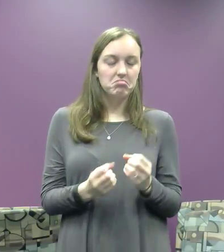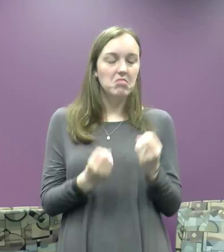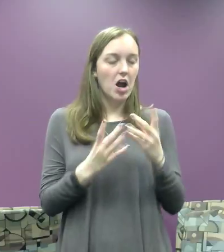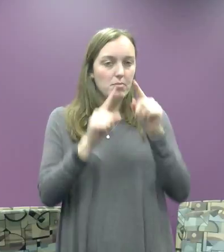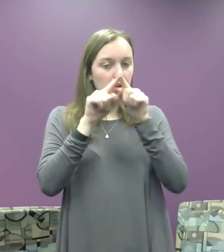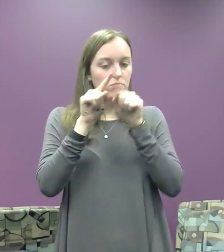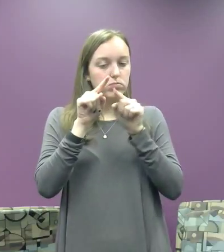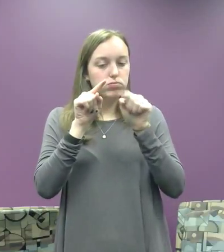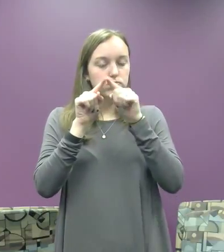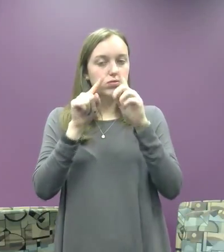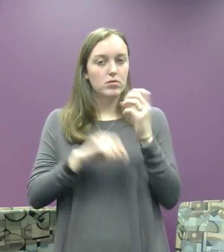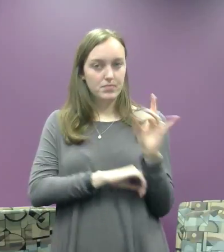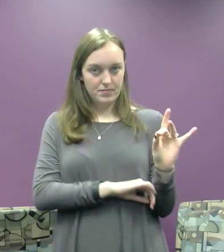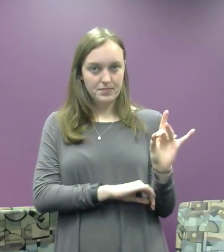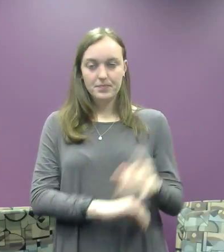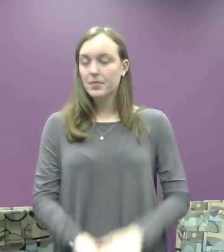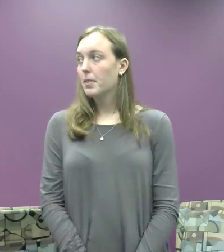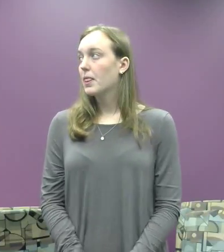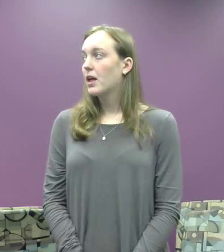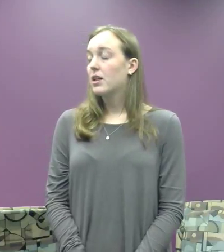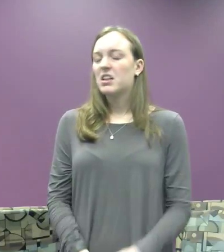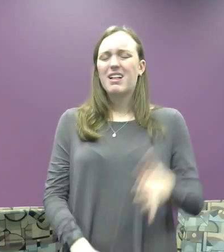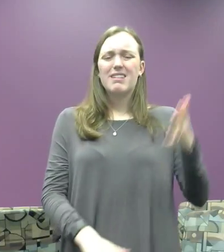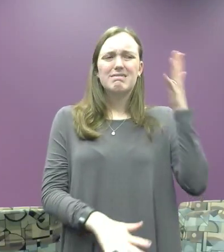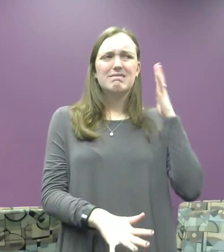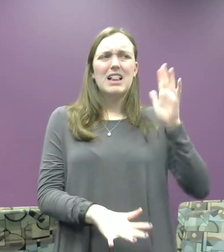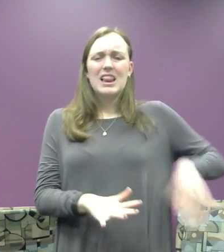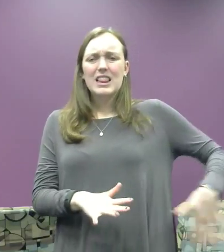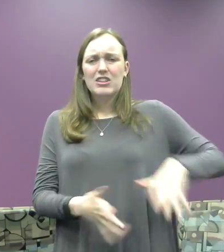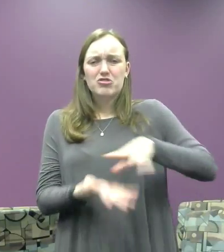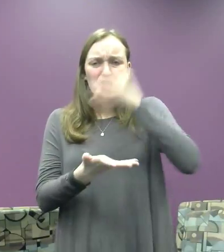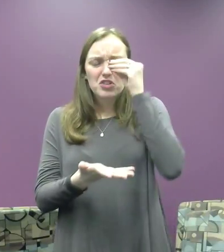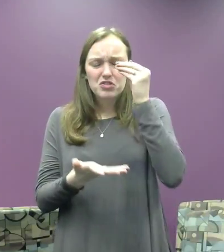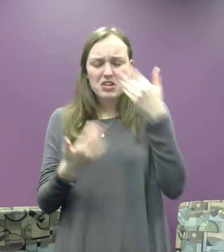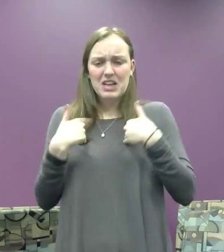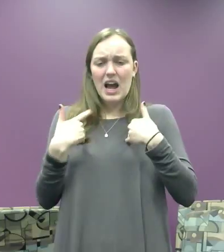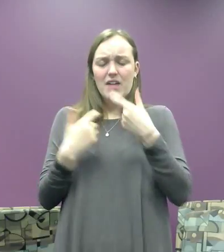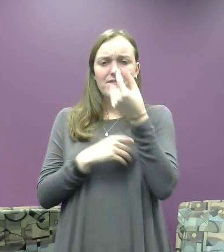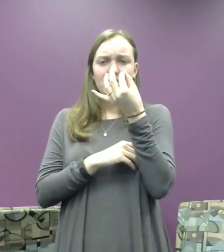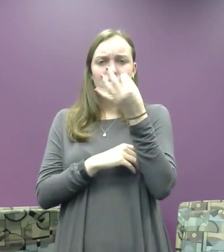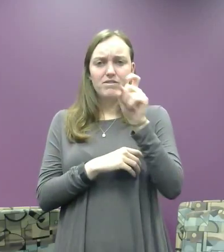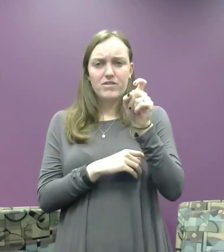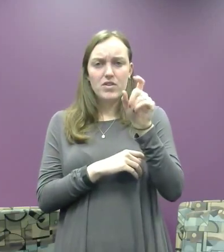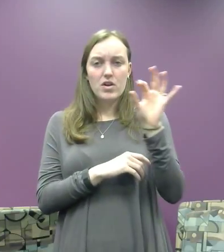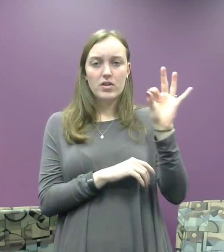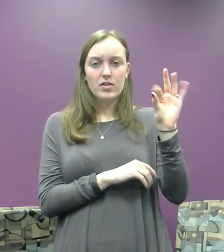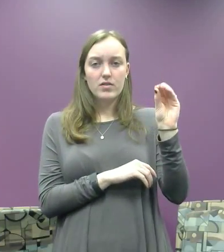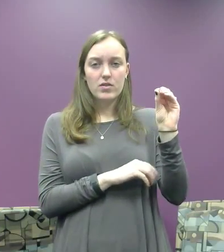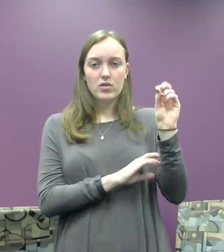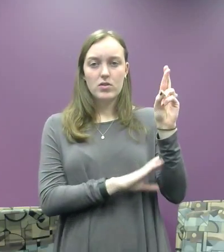Now we're going to find later on that there's formulas that will help us count these things. We don't have to physically go through and count them one by